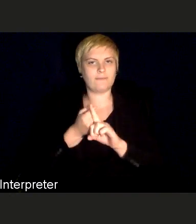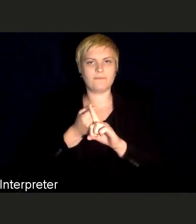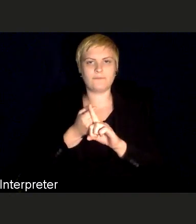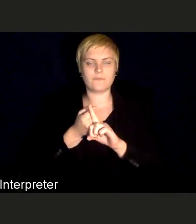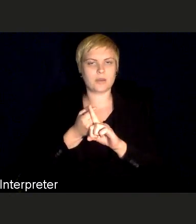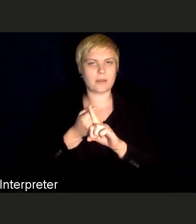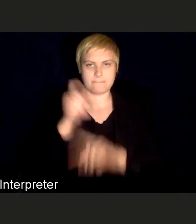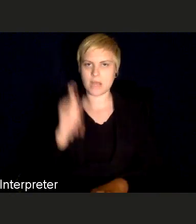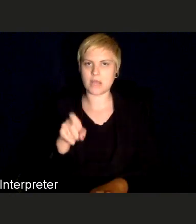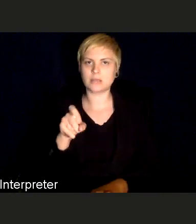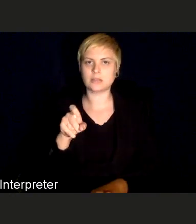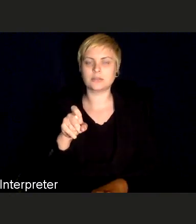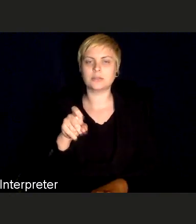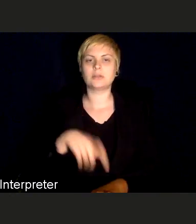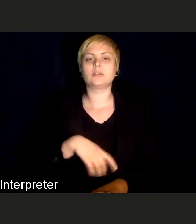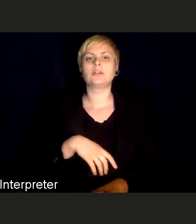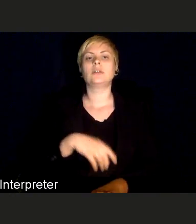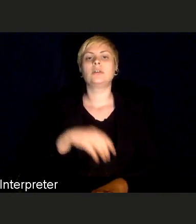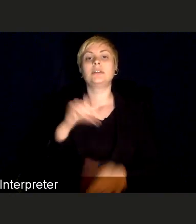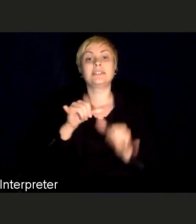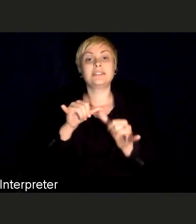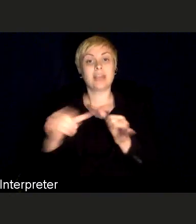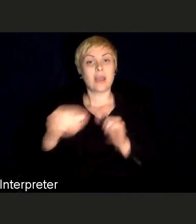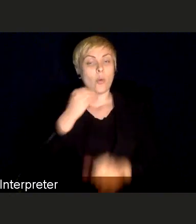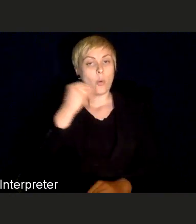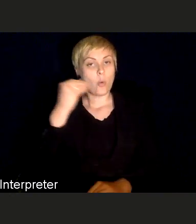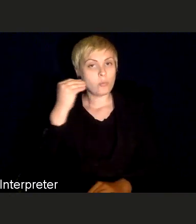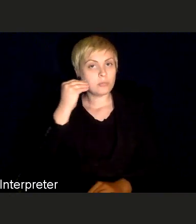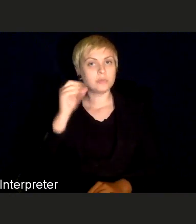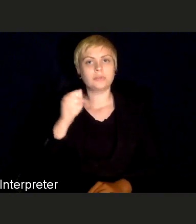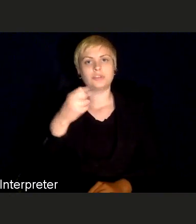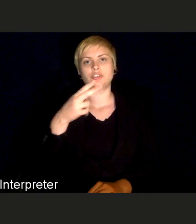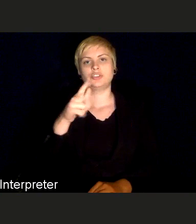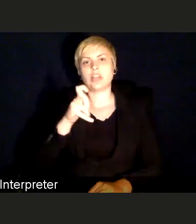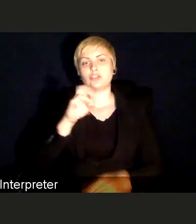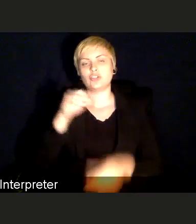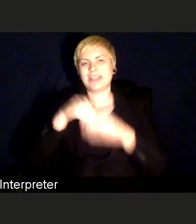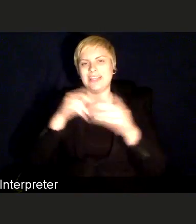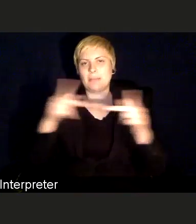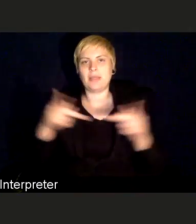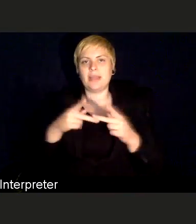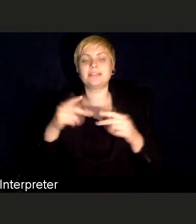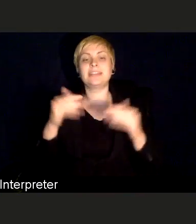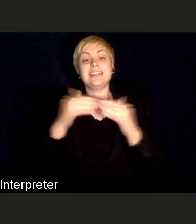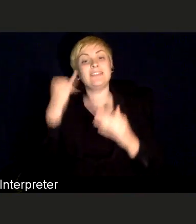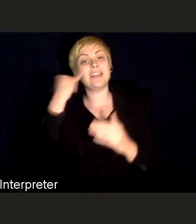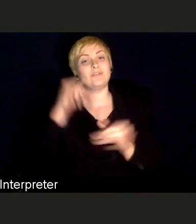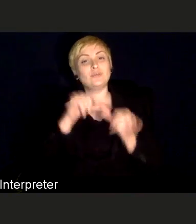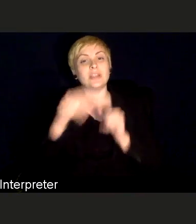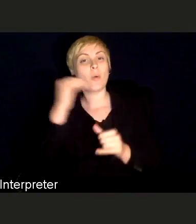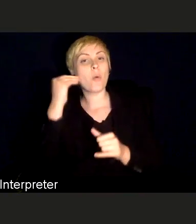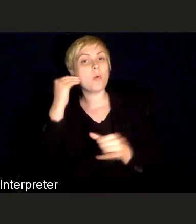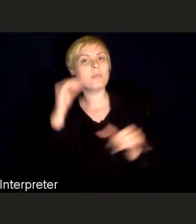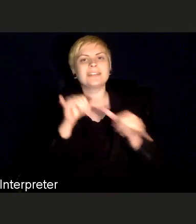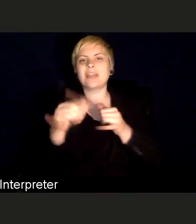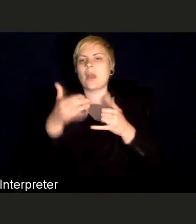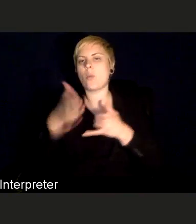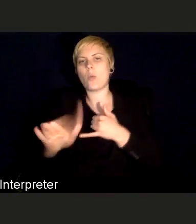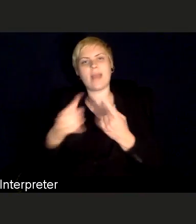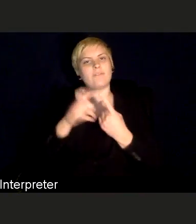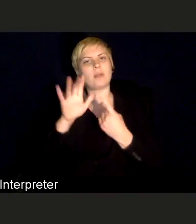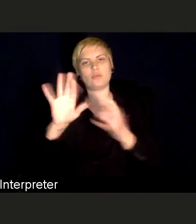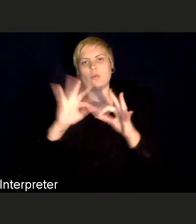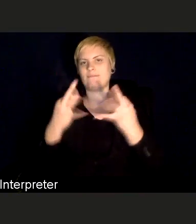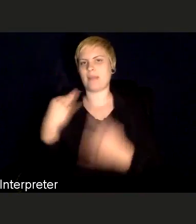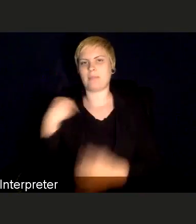even within sheltering in place, you want to still be away from members of your family, and you await the results of your